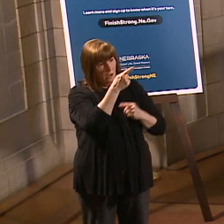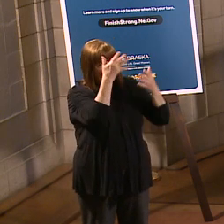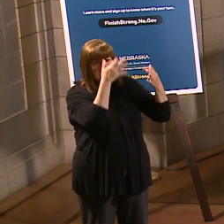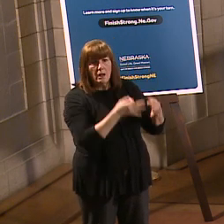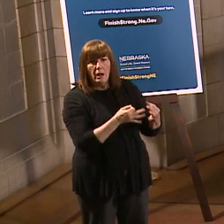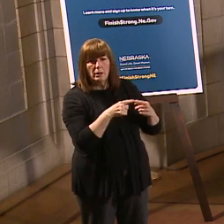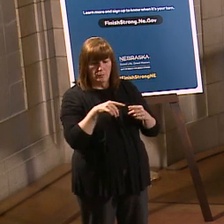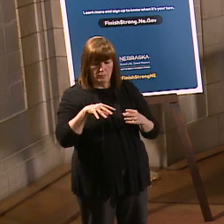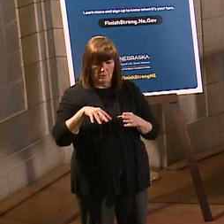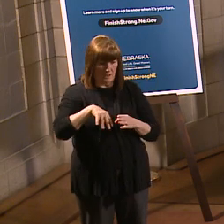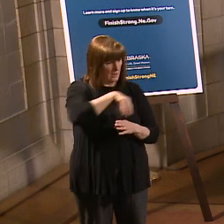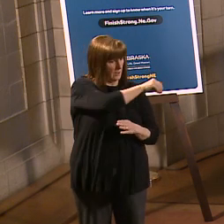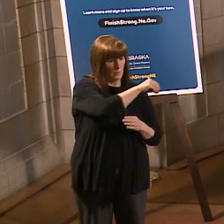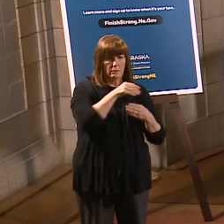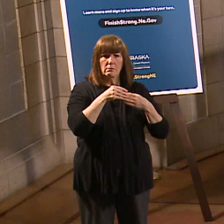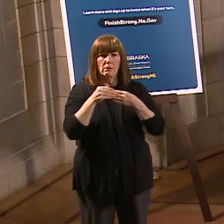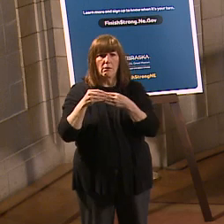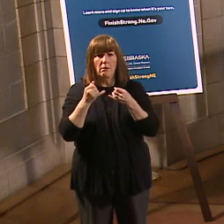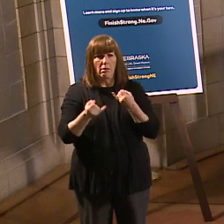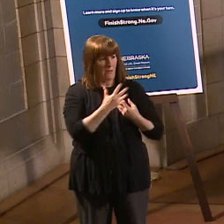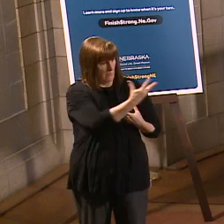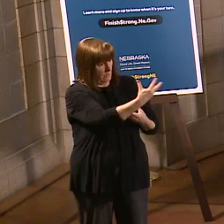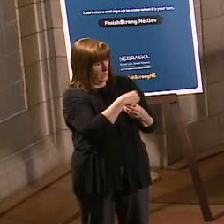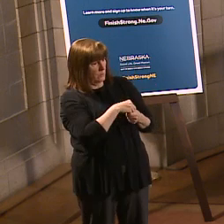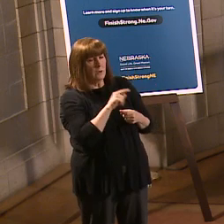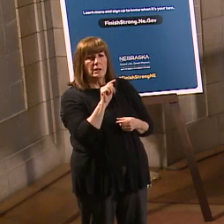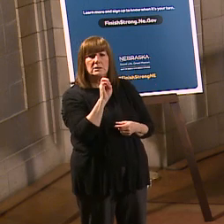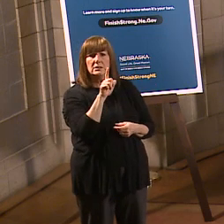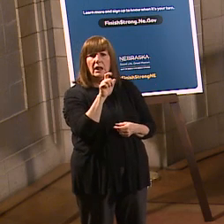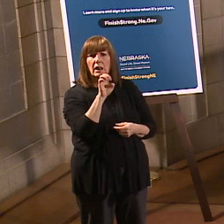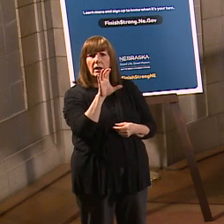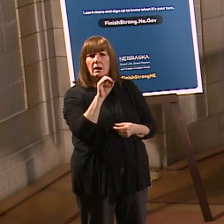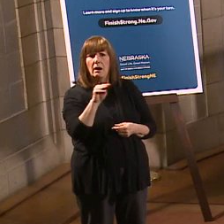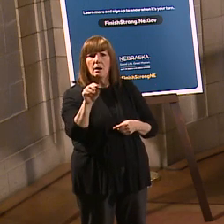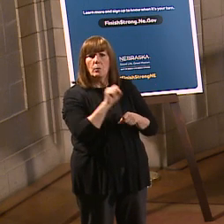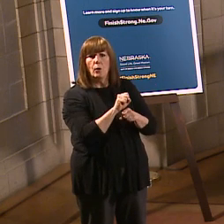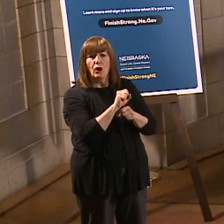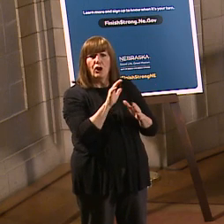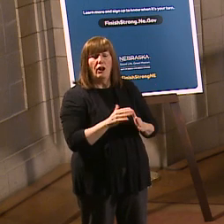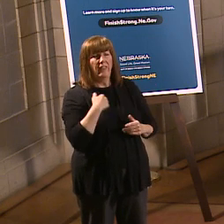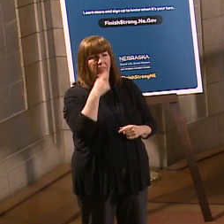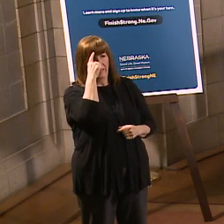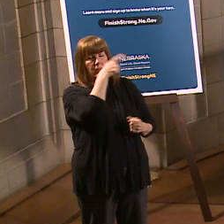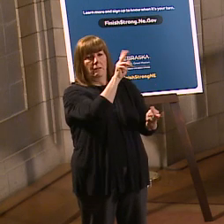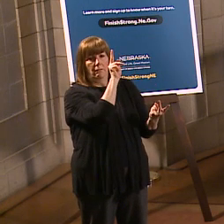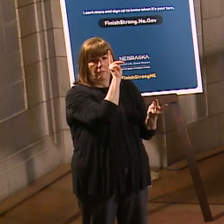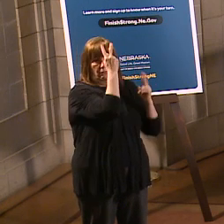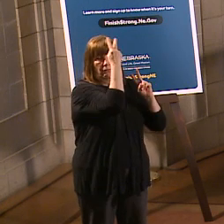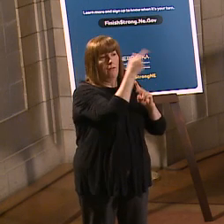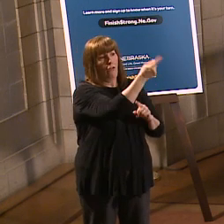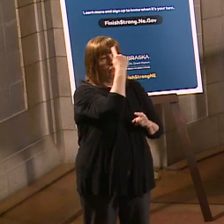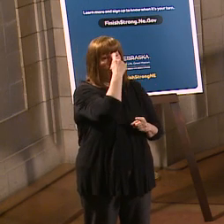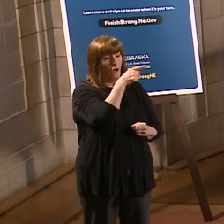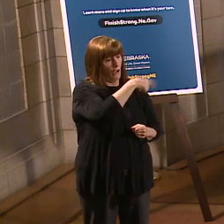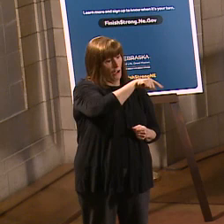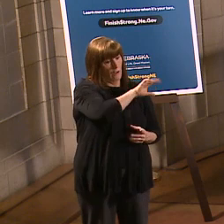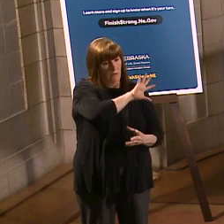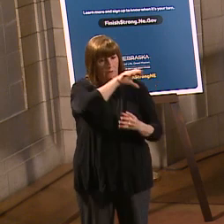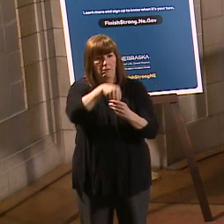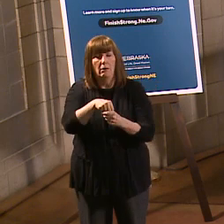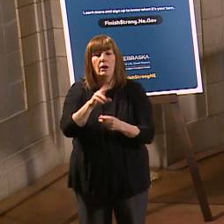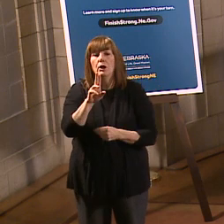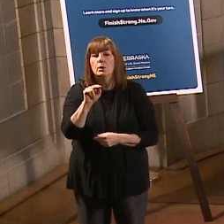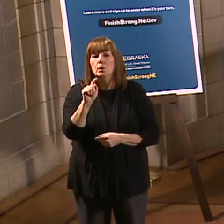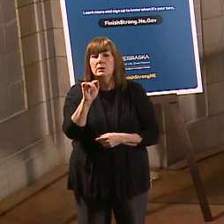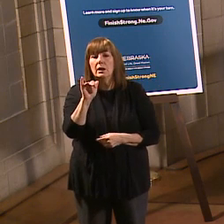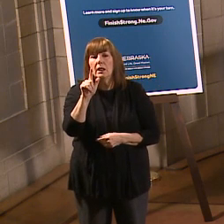go outside the guidelines to do telecom workers. I think it was a misunderstanding on their part. I think they believe they were part of utility workers, even though our guidelines very